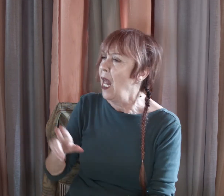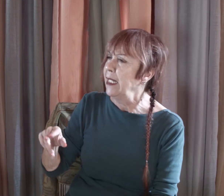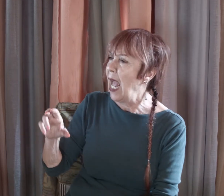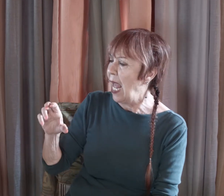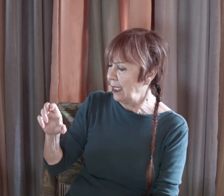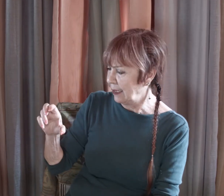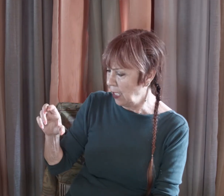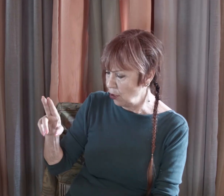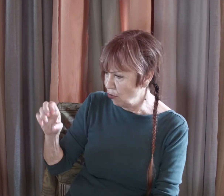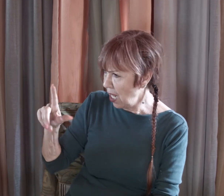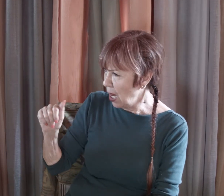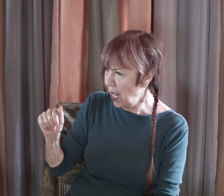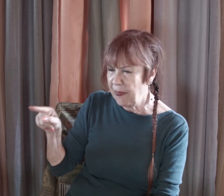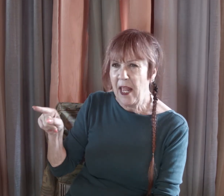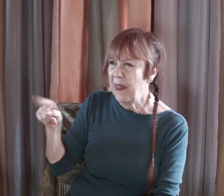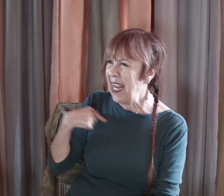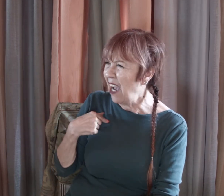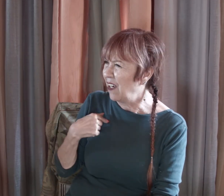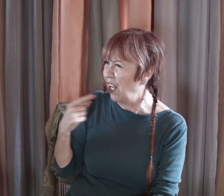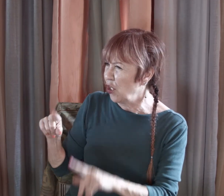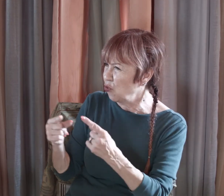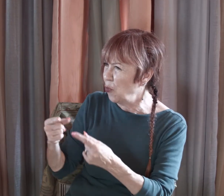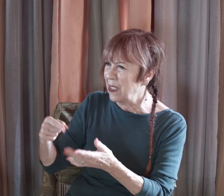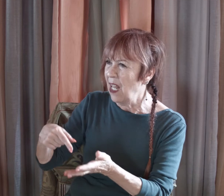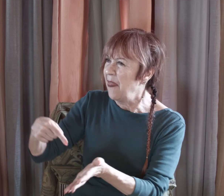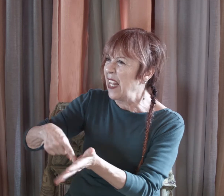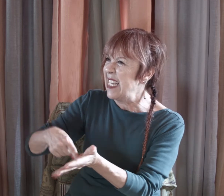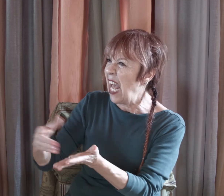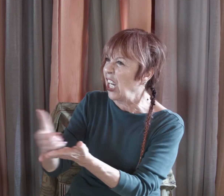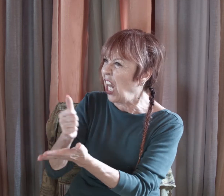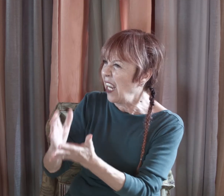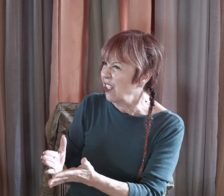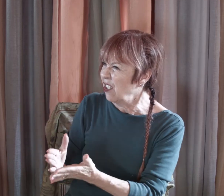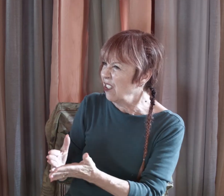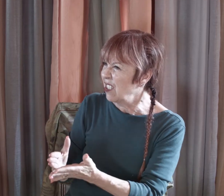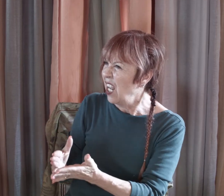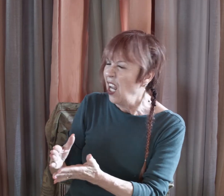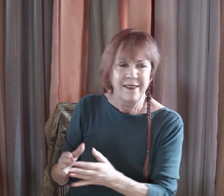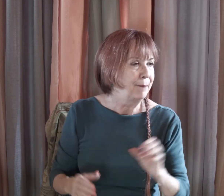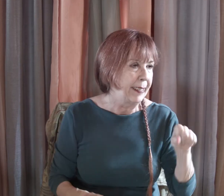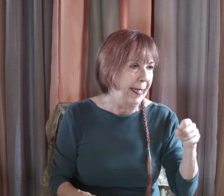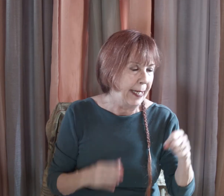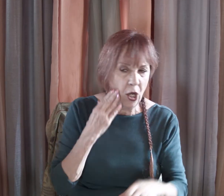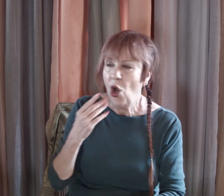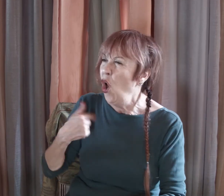a group called the Debt Collective, and they I know. Yeah, we did something with them here at the